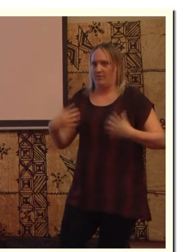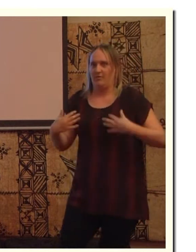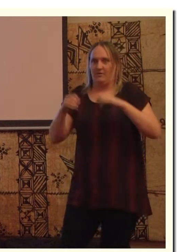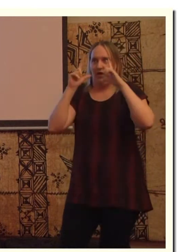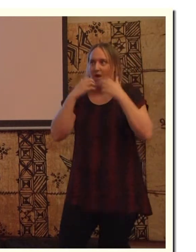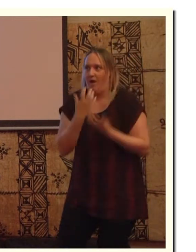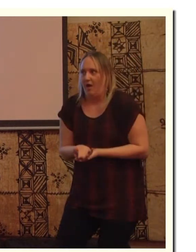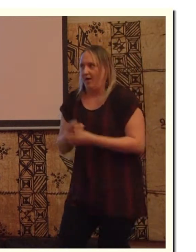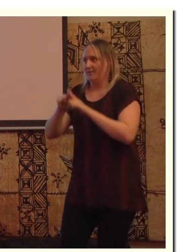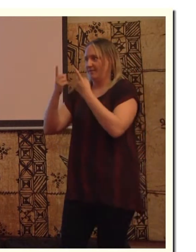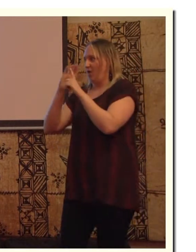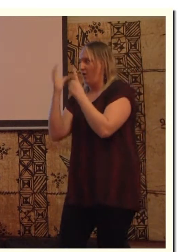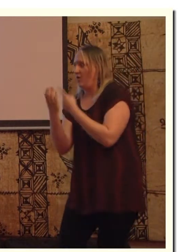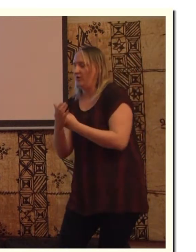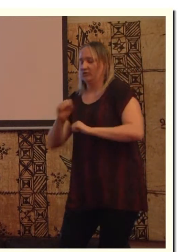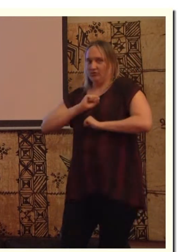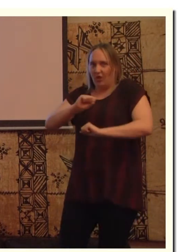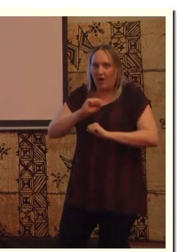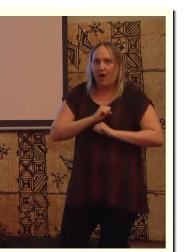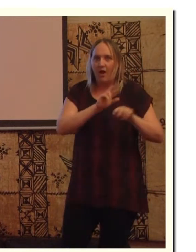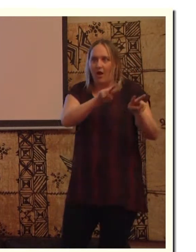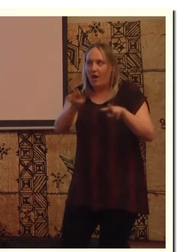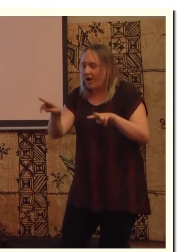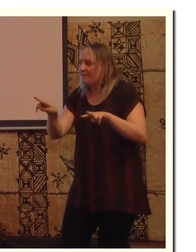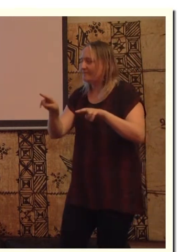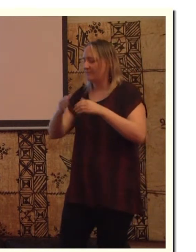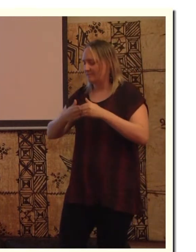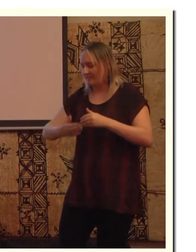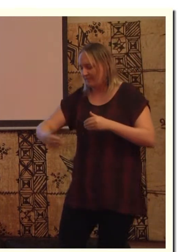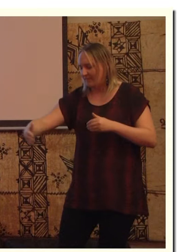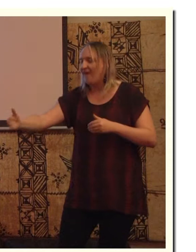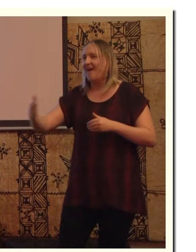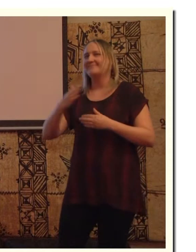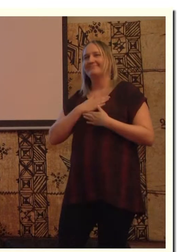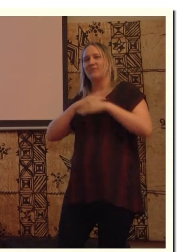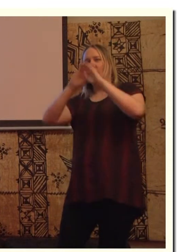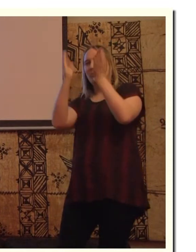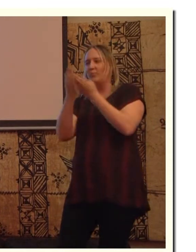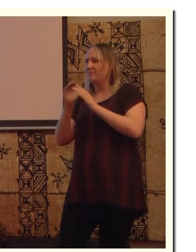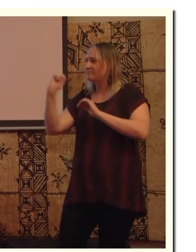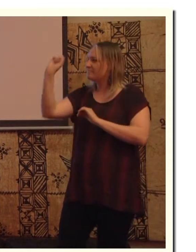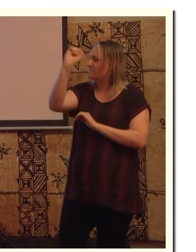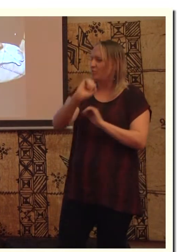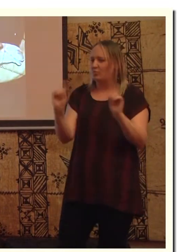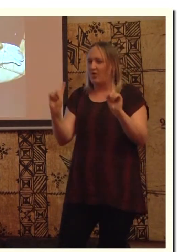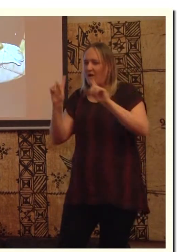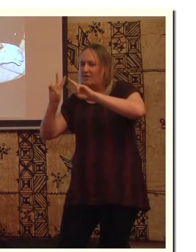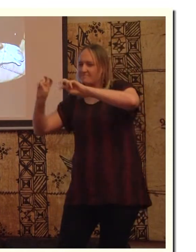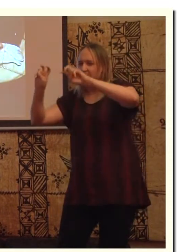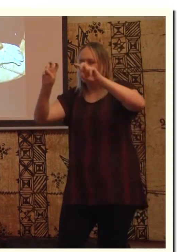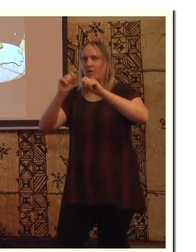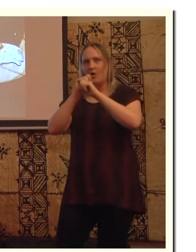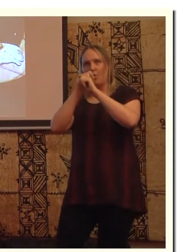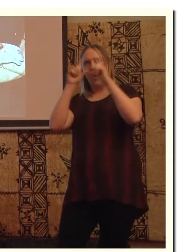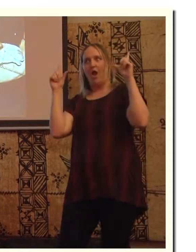for 3 weeks, and it was so amazing, totally different culture, bit of a culture shock really. And I